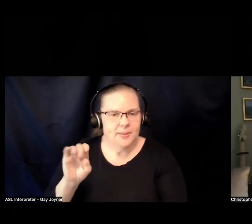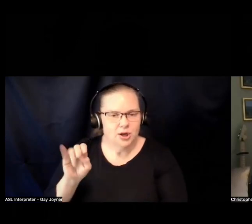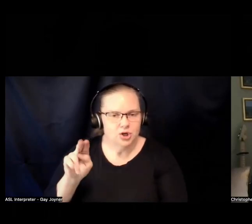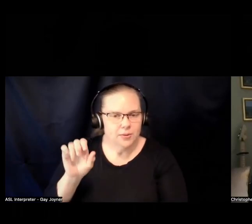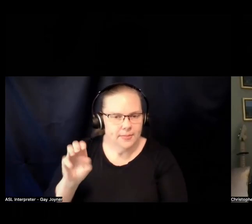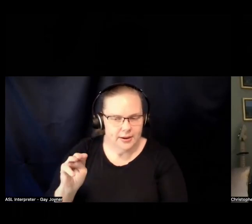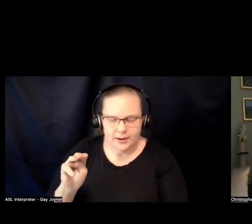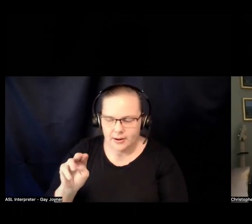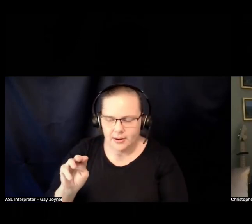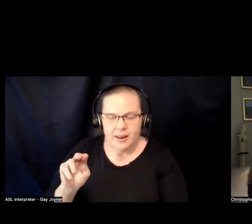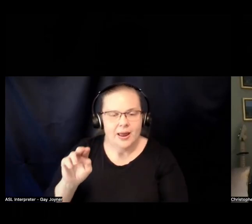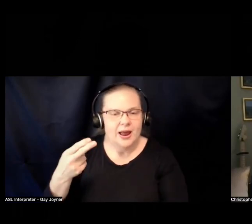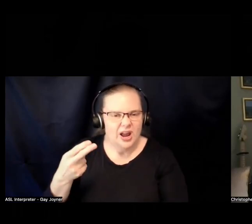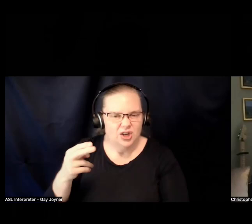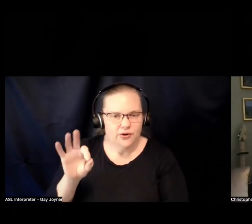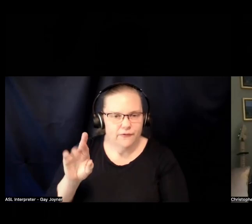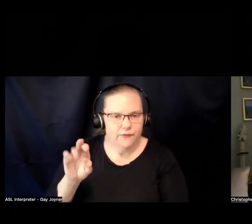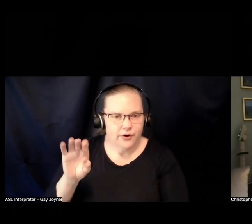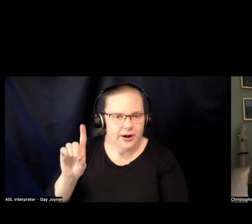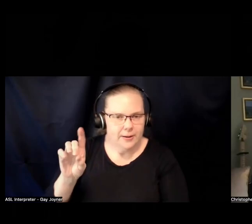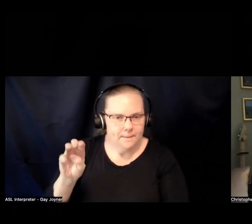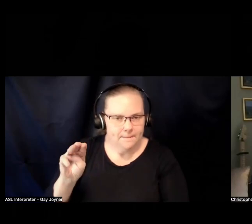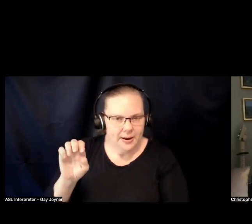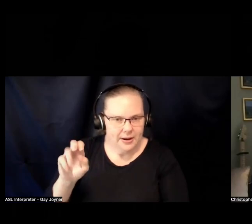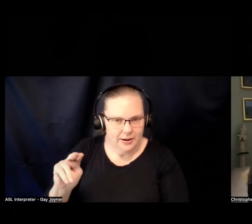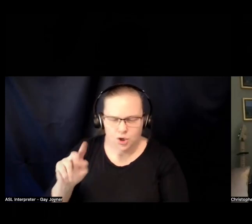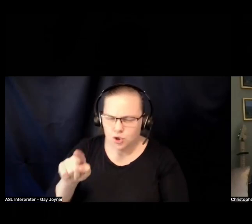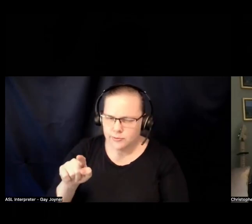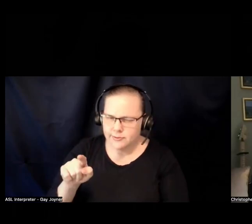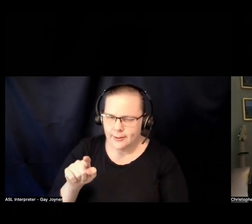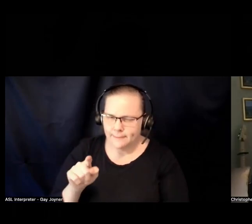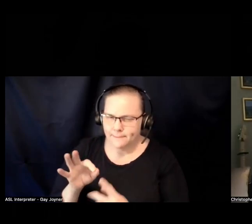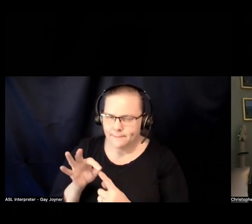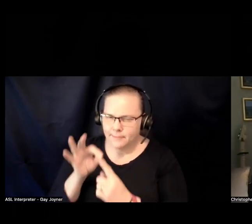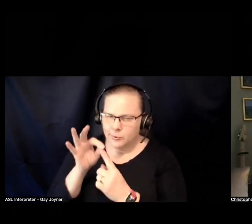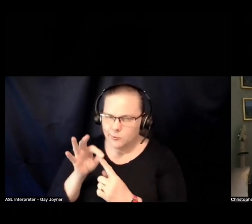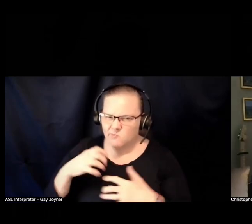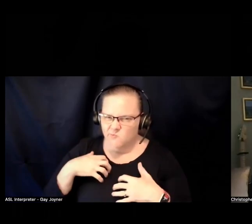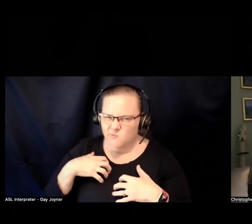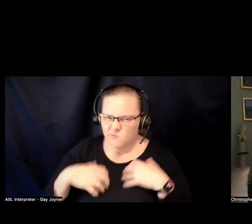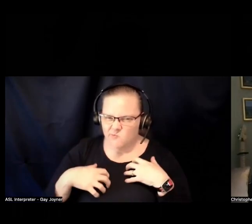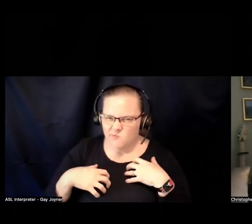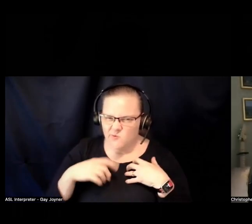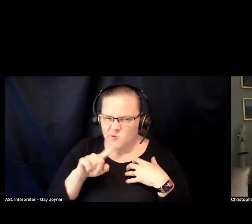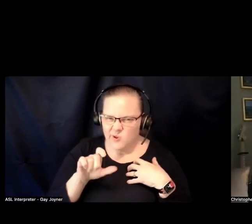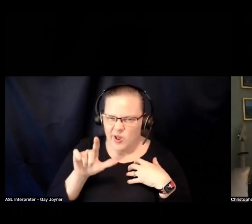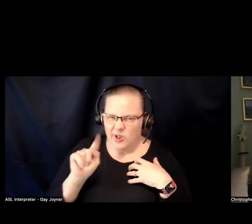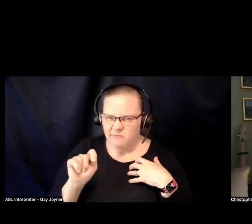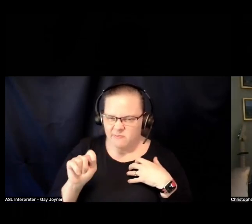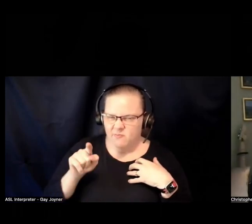Friedman, a character described by Time magazine as a peculiar and disgruntled zealot, a